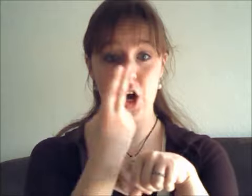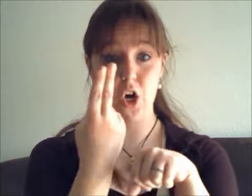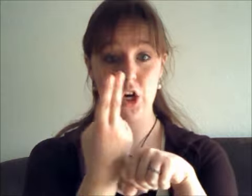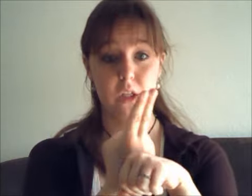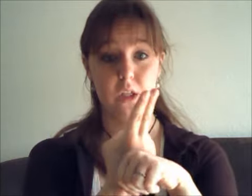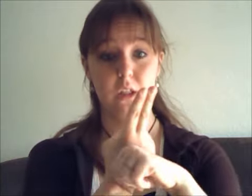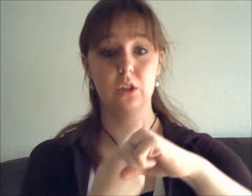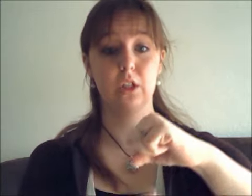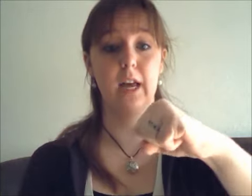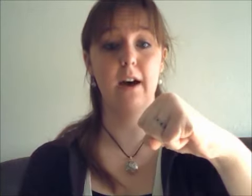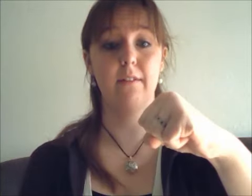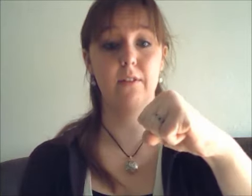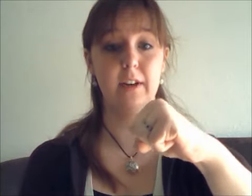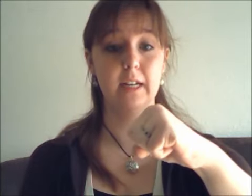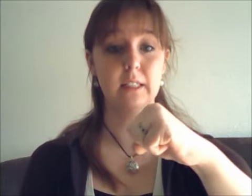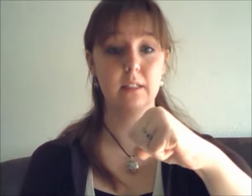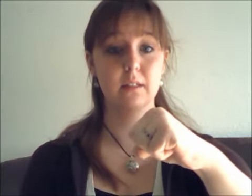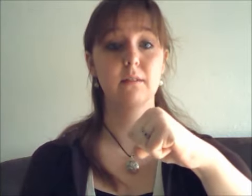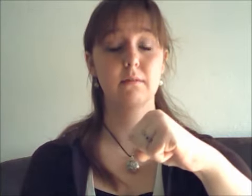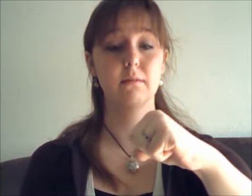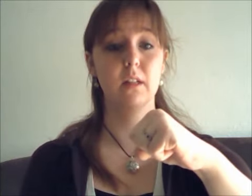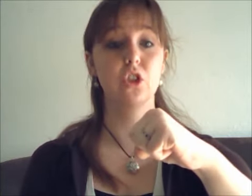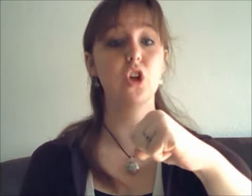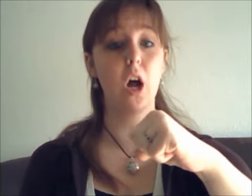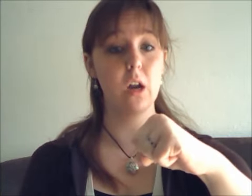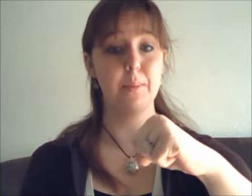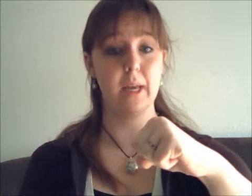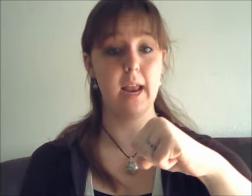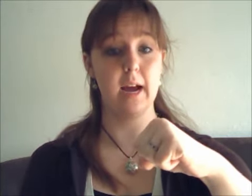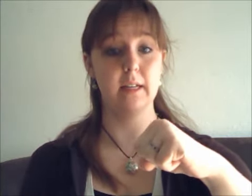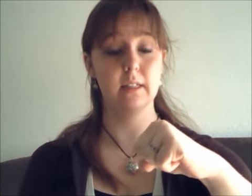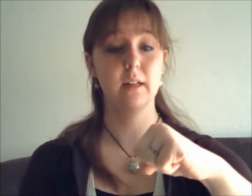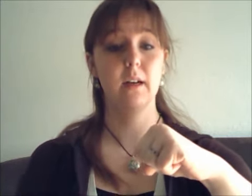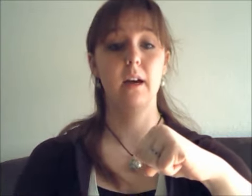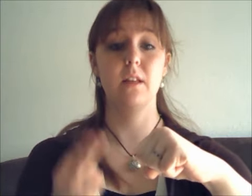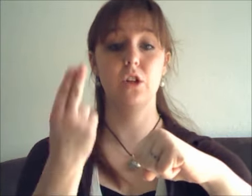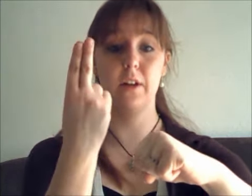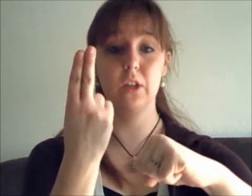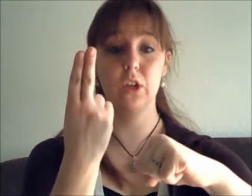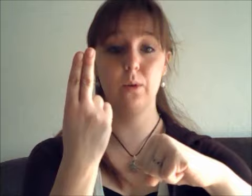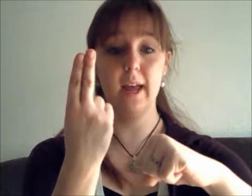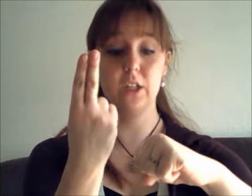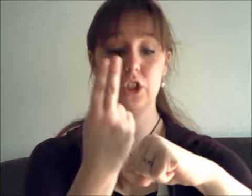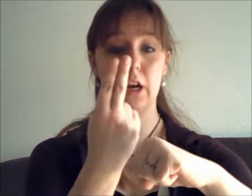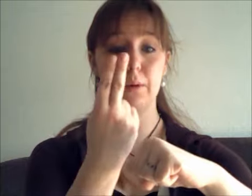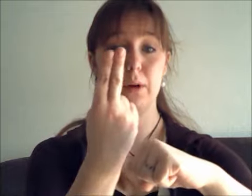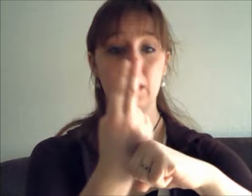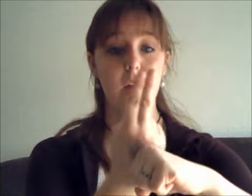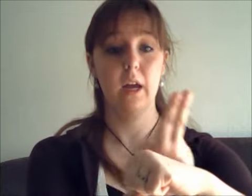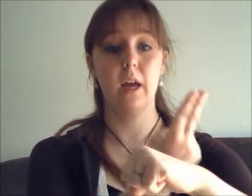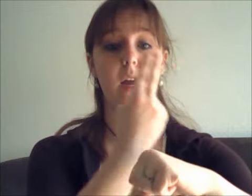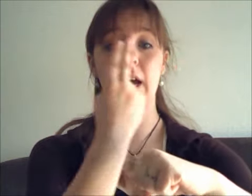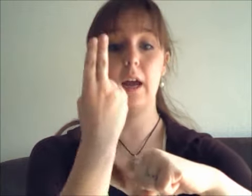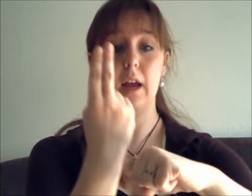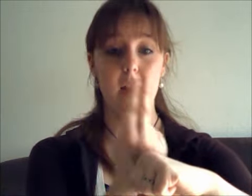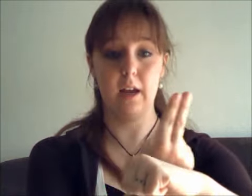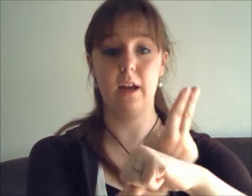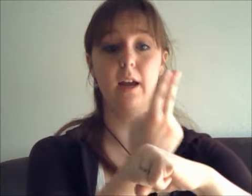where, so you're going to have a fist, that's your non-dominant hand. Then you're going to have the U hand shape, and